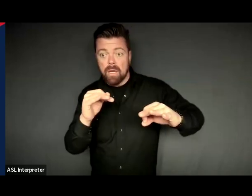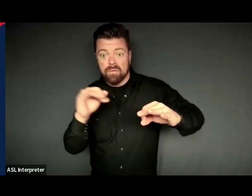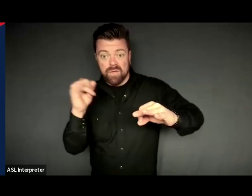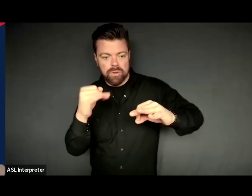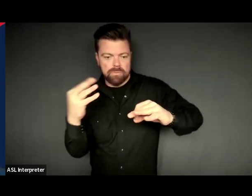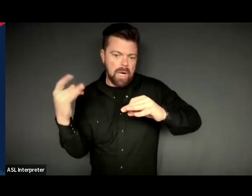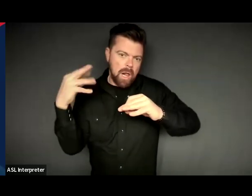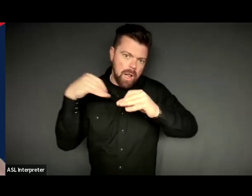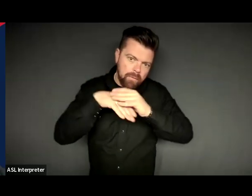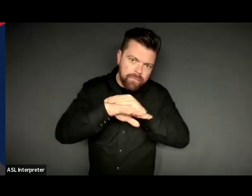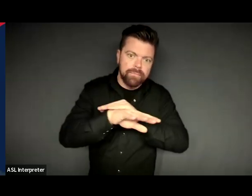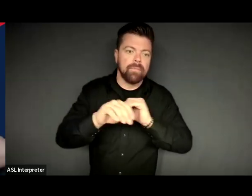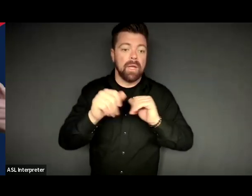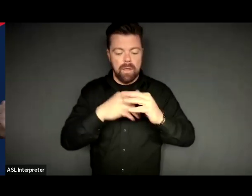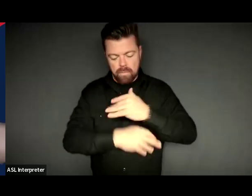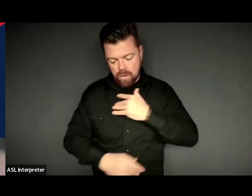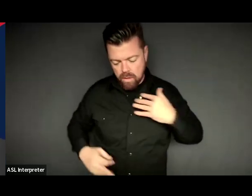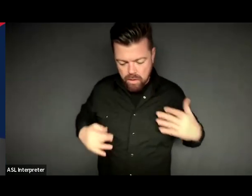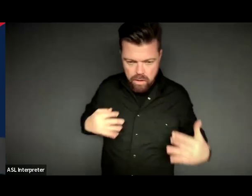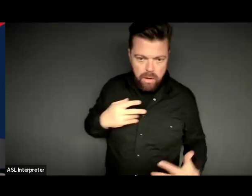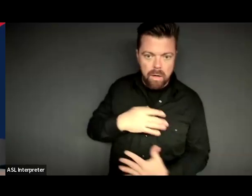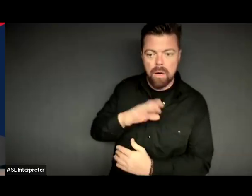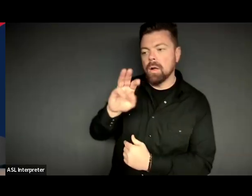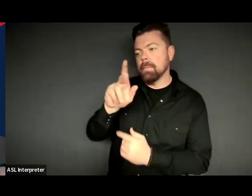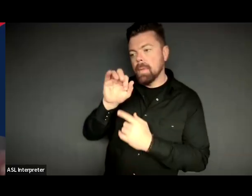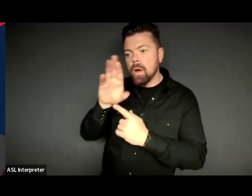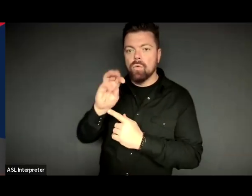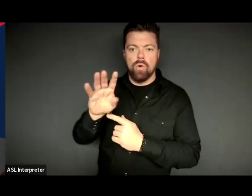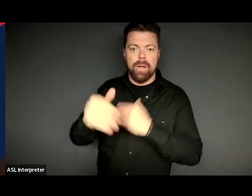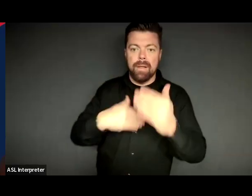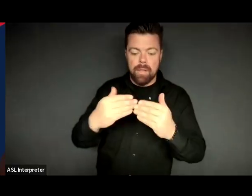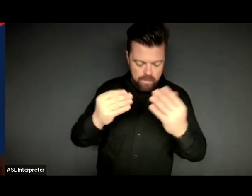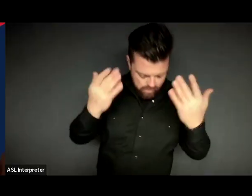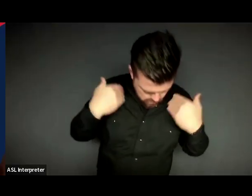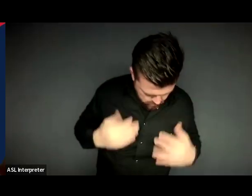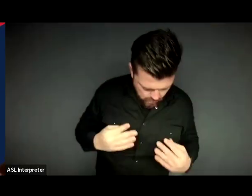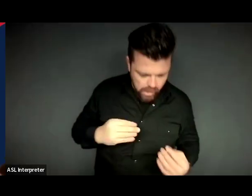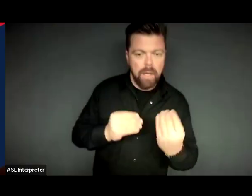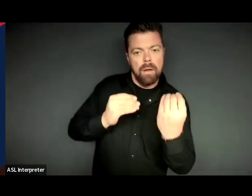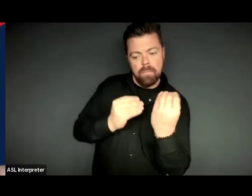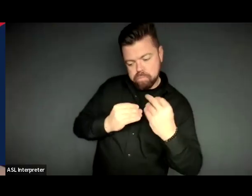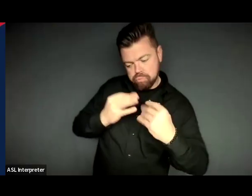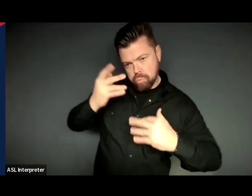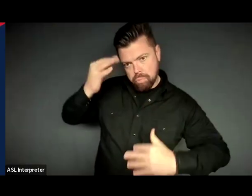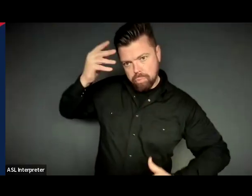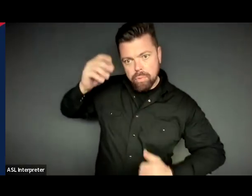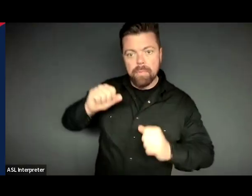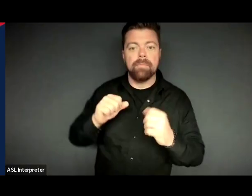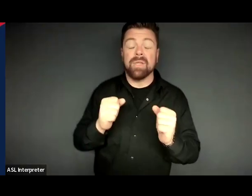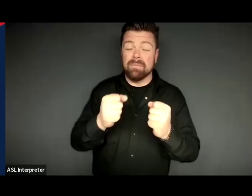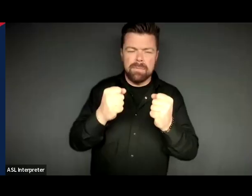bone, it can travel through the marrow, and then that infection can go throughout your body. So lots of things to think about